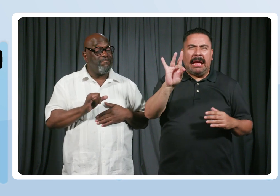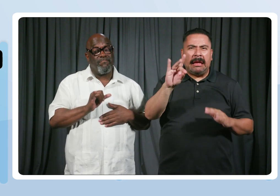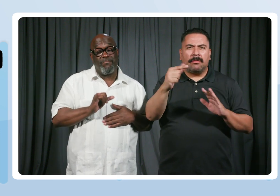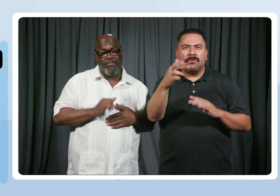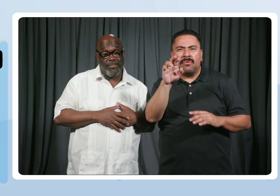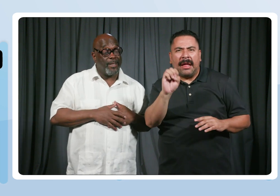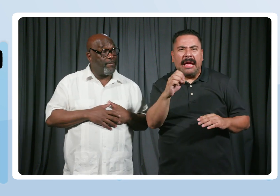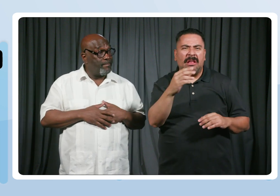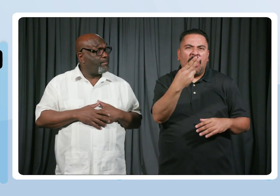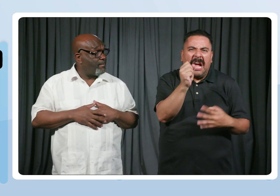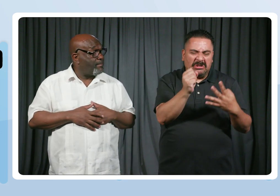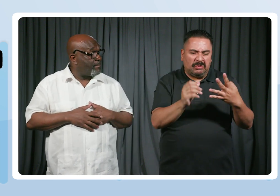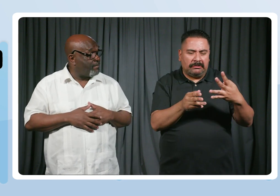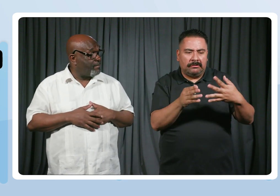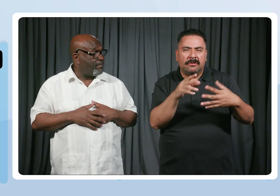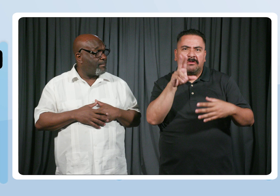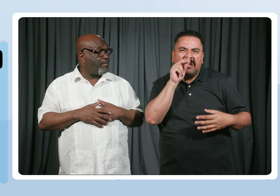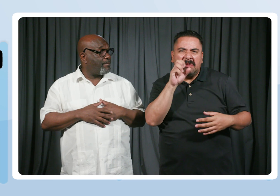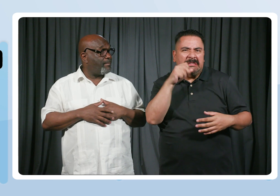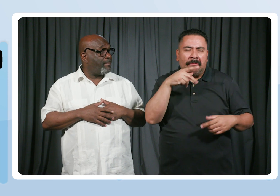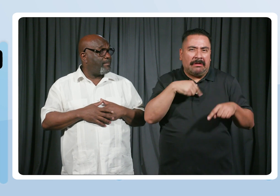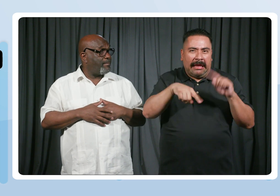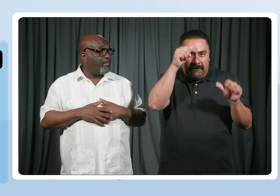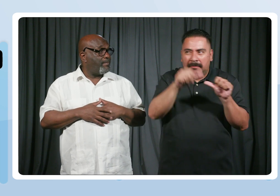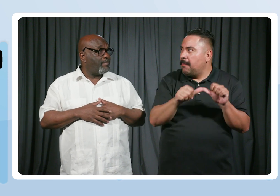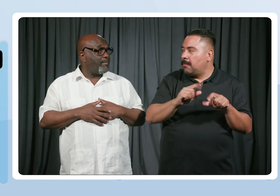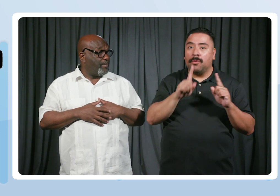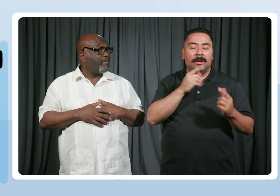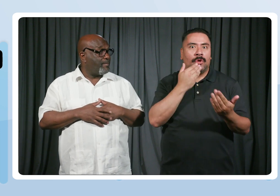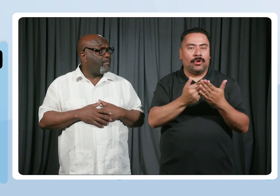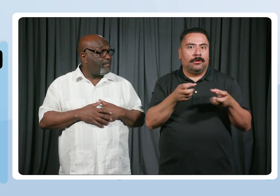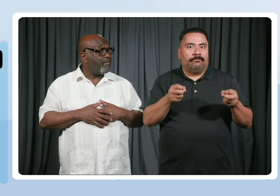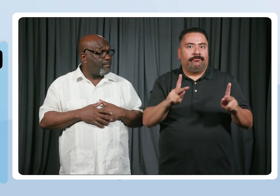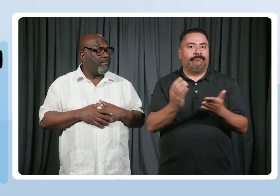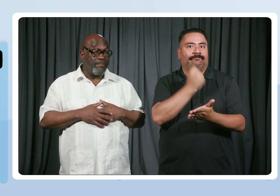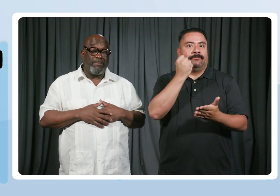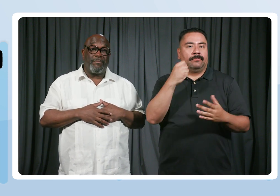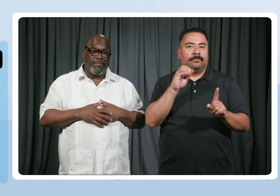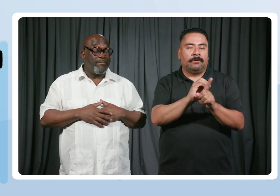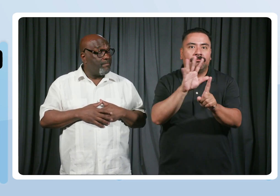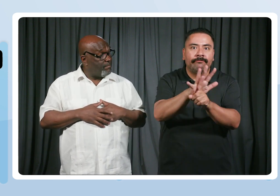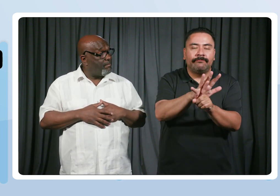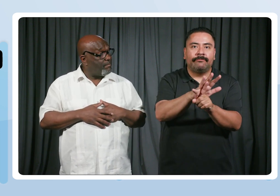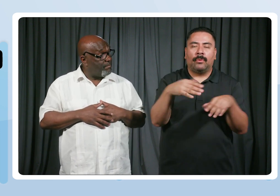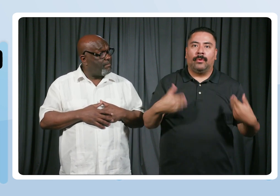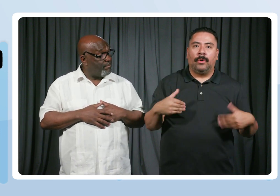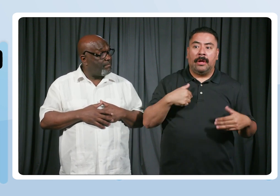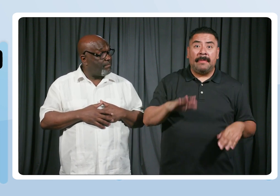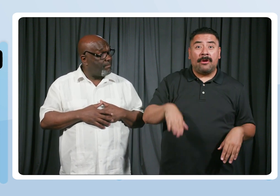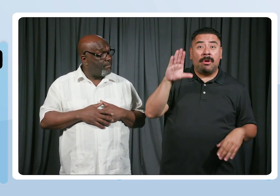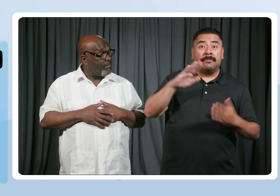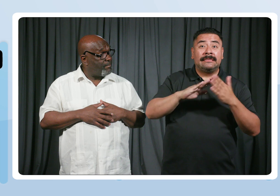or early high school, something along those lines. I can't remember. But it just was a really great opportunity for me, the exposure piece of it. I grew up in Ann